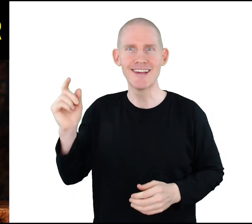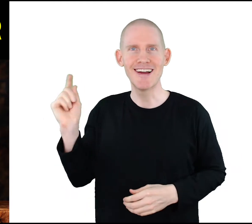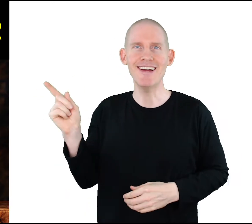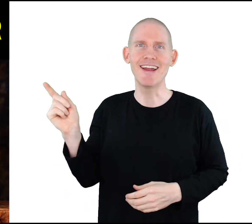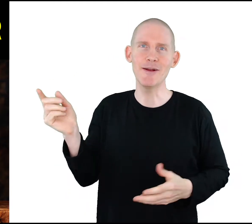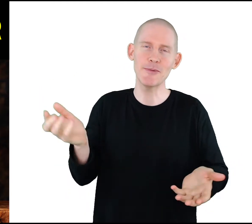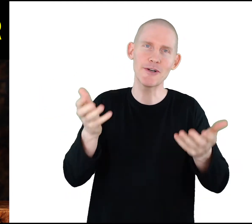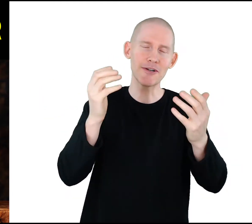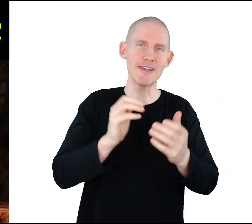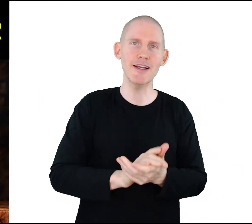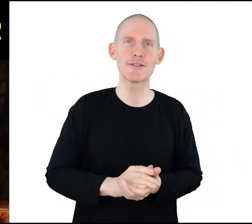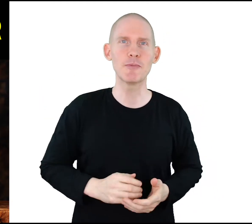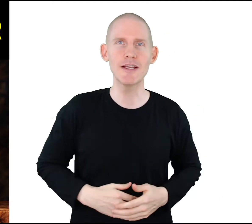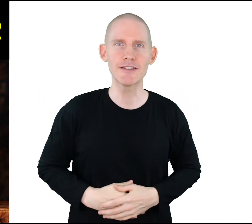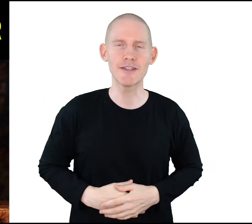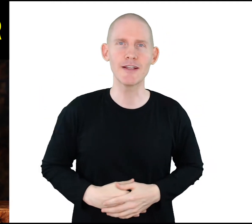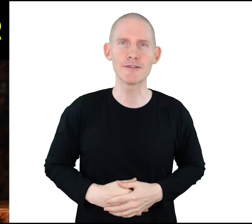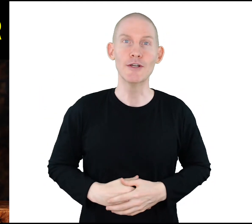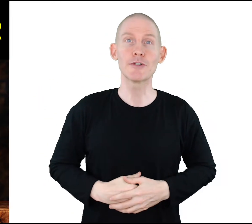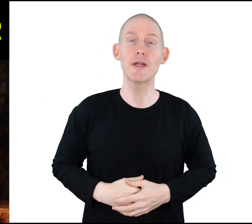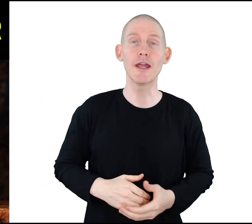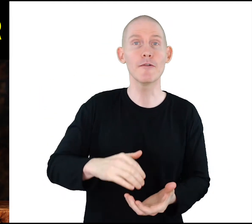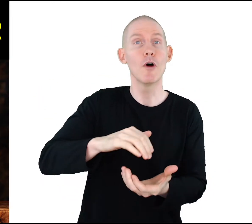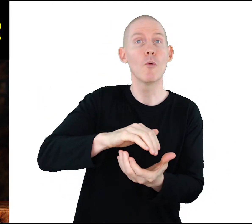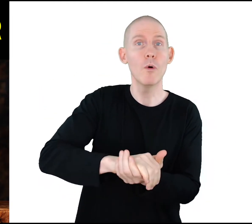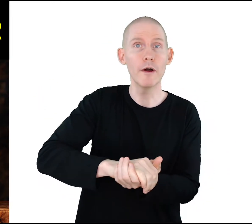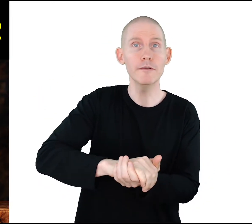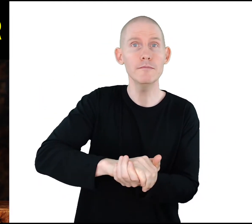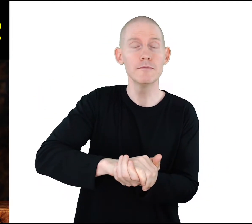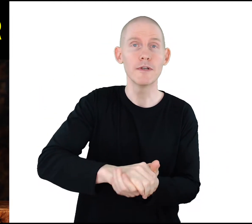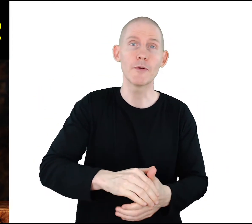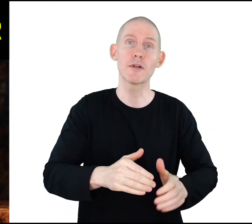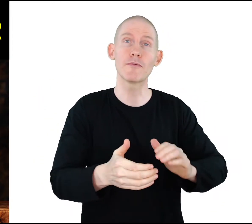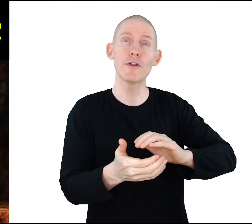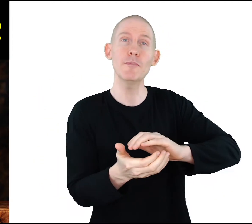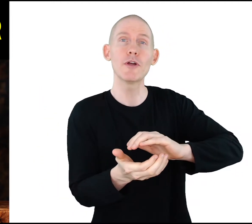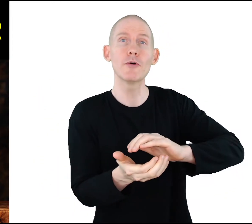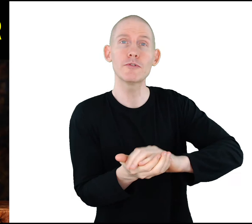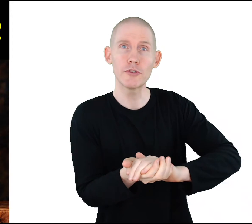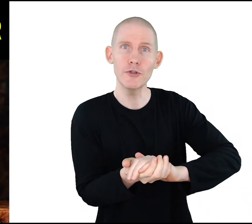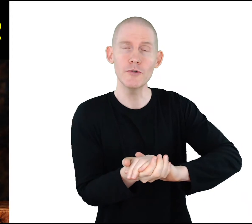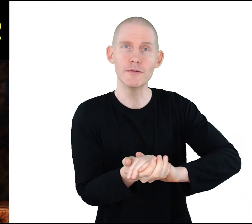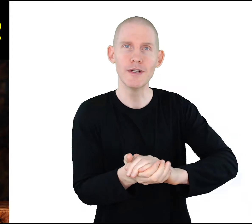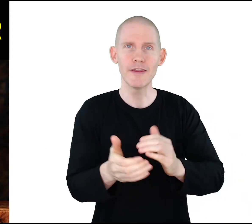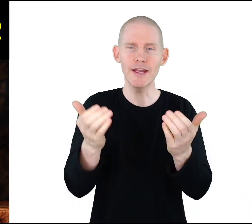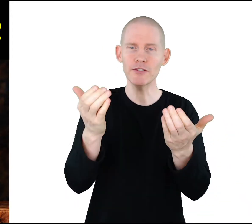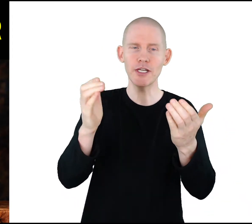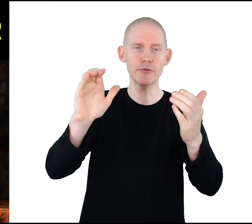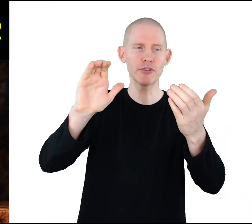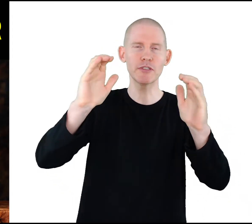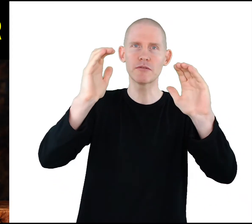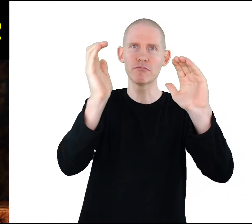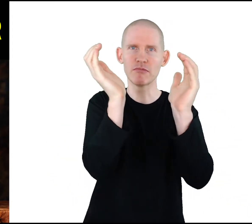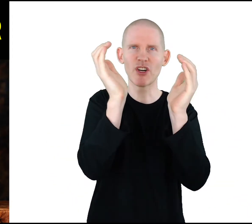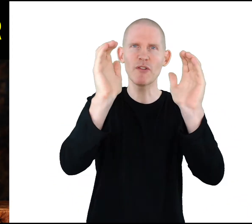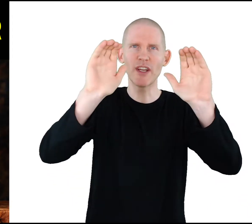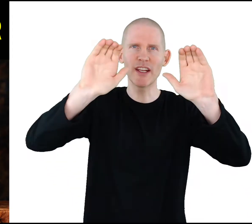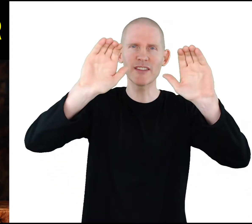A hamburger. Yes, makes sense. So we have 1, and then we're going to flip and go 2. The hand shapes are just curved hands like